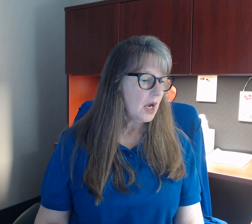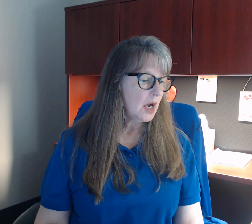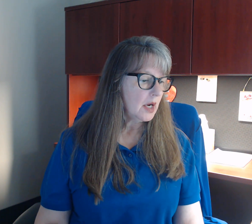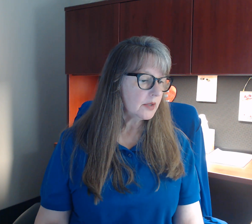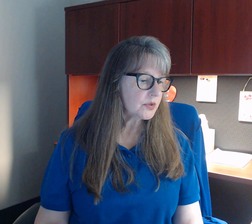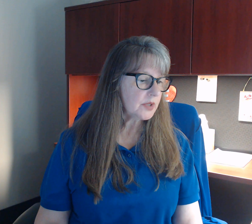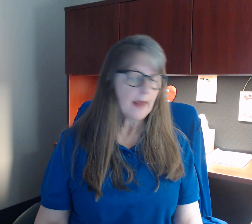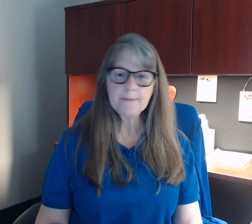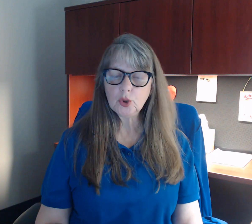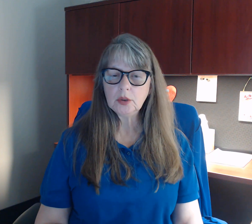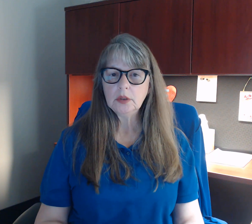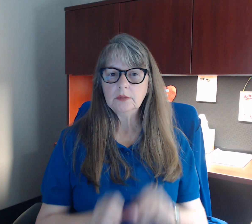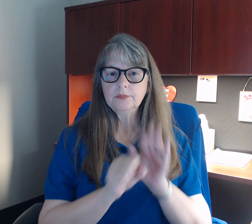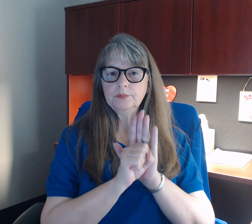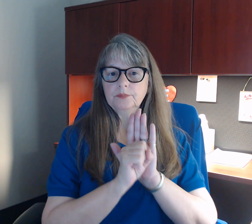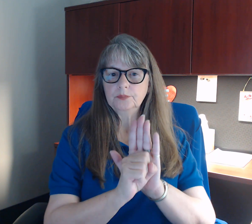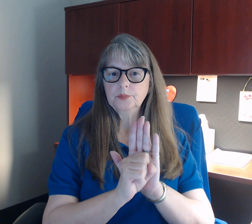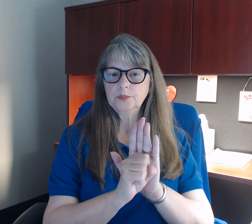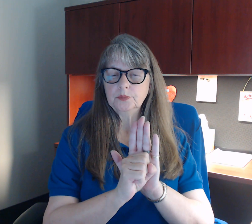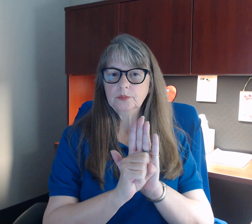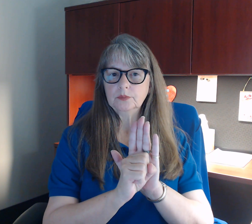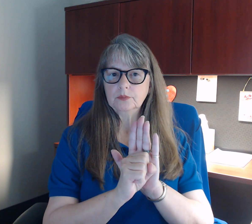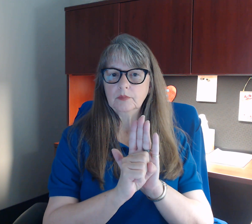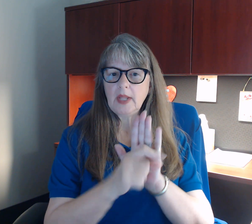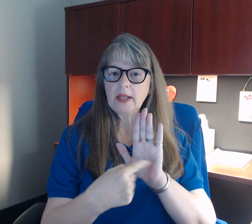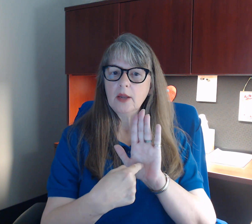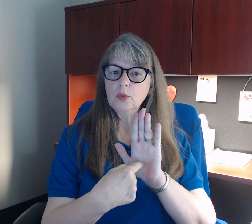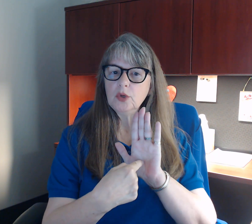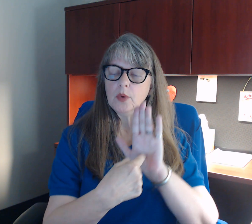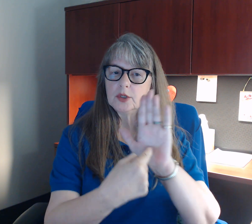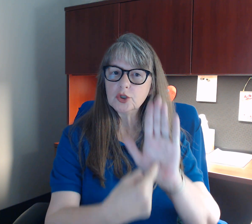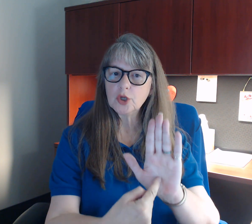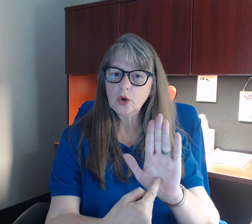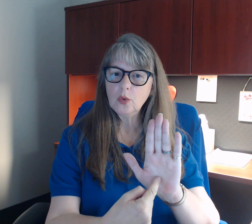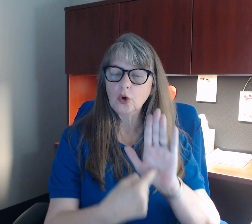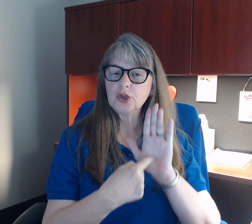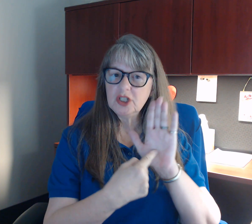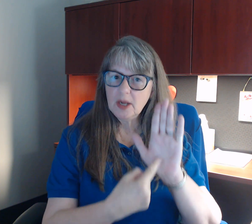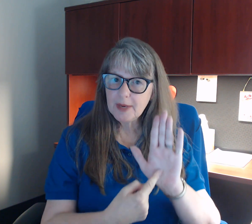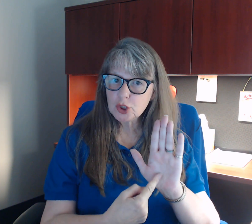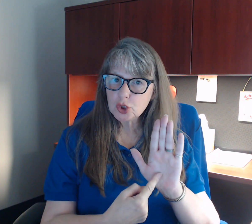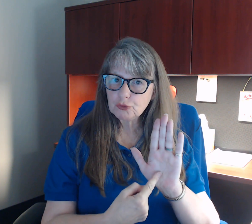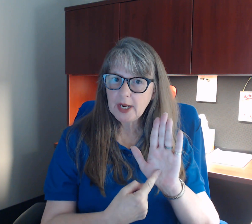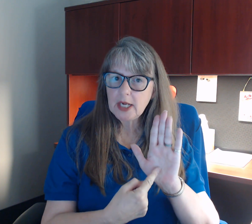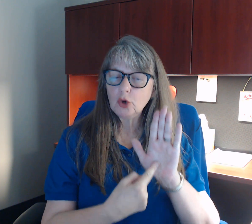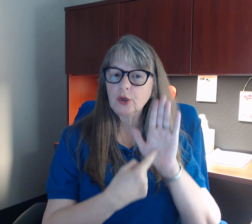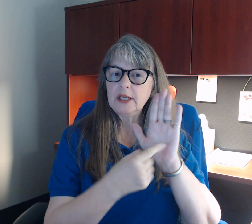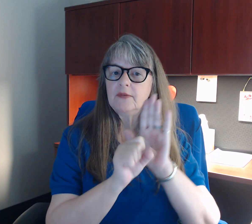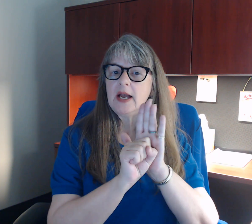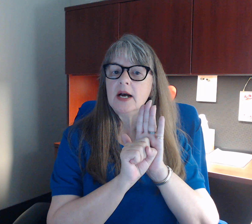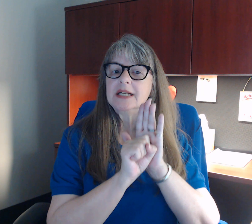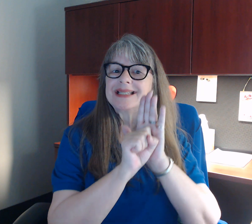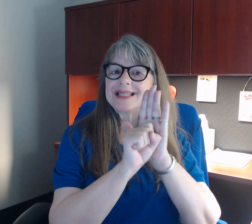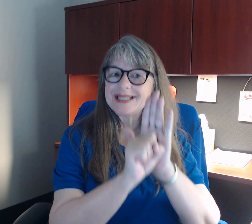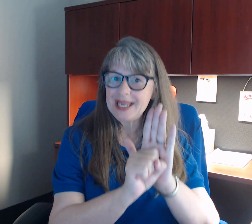back. Sample. Like when you want to show or demonstrate or give a